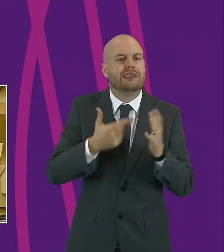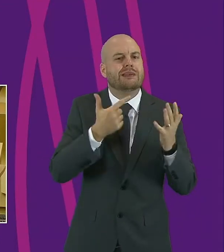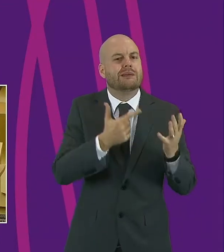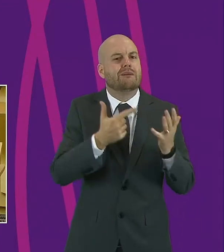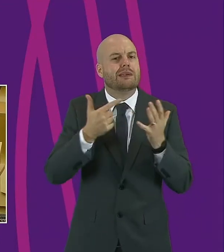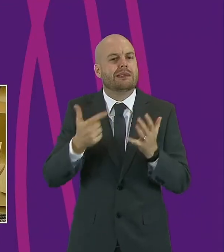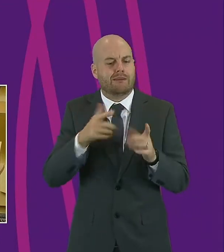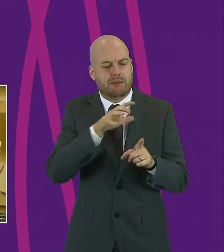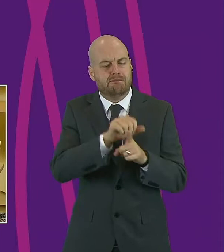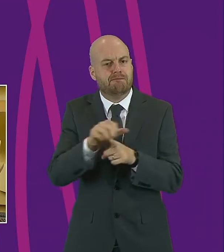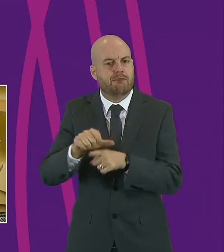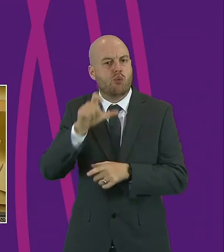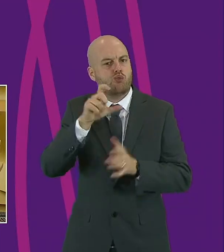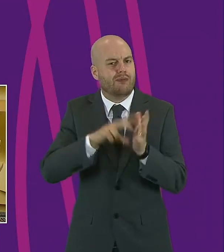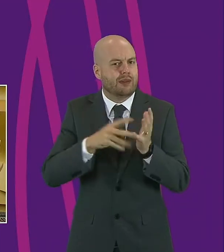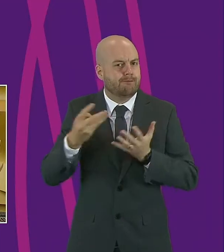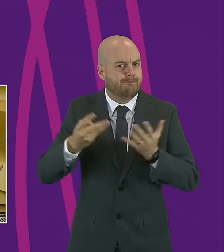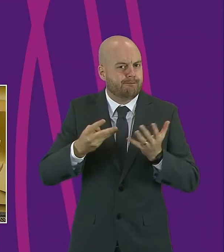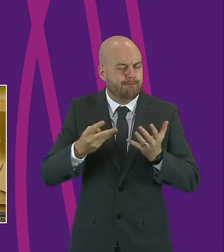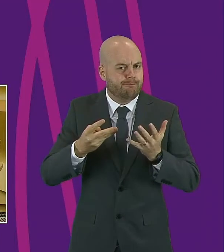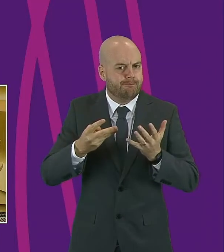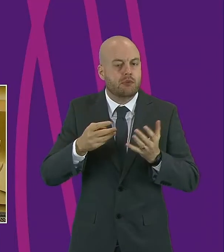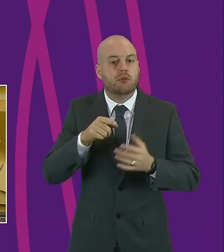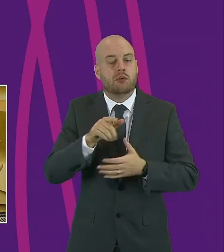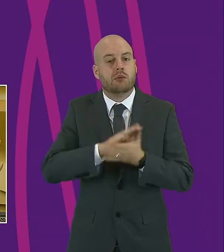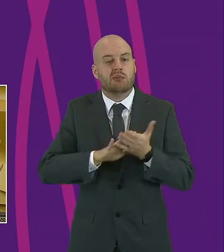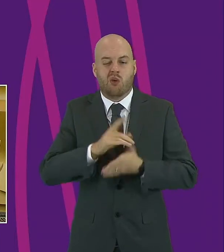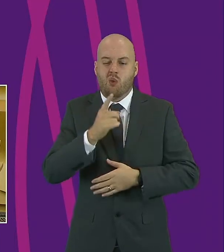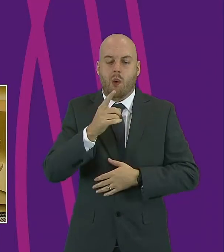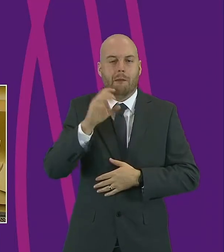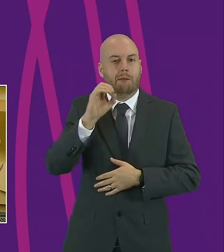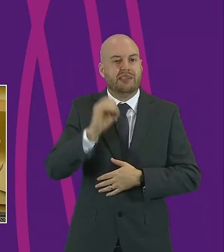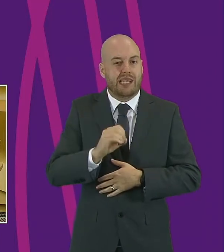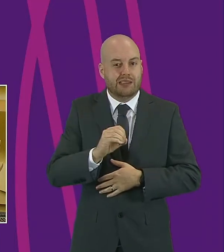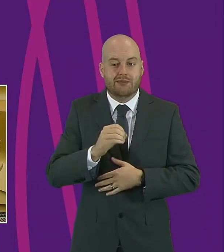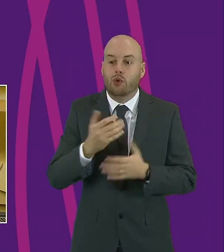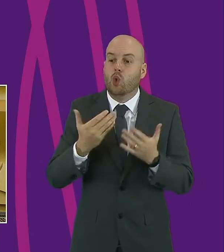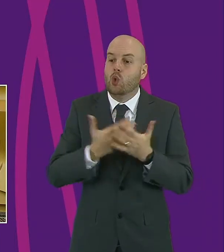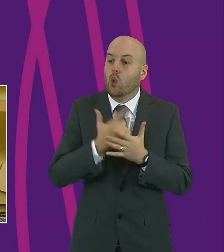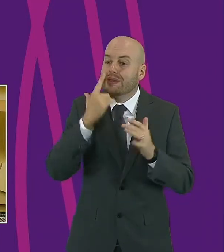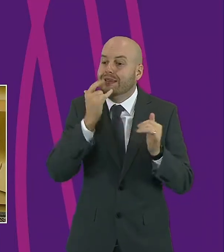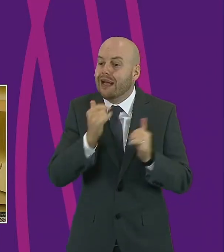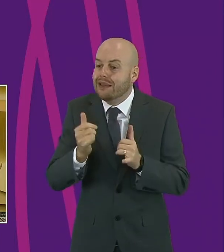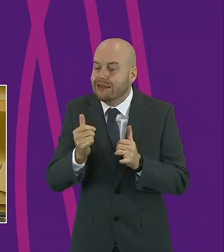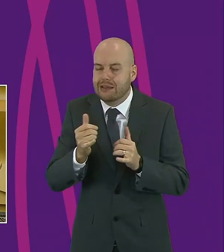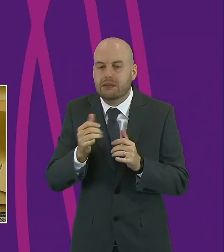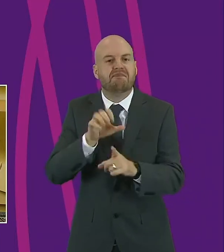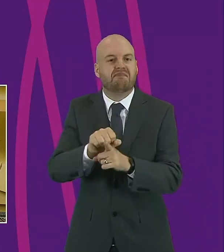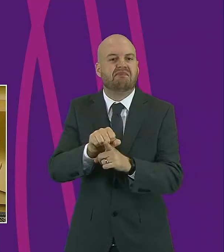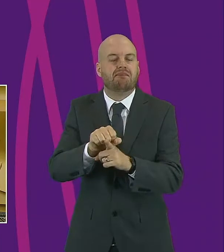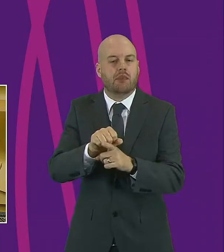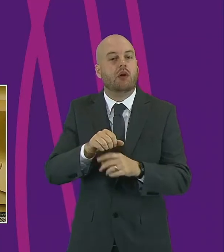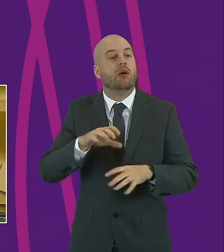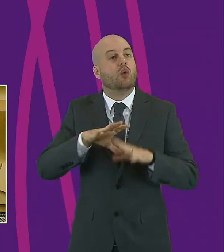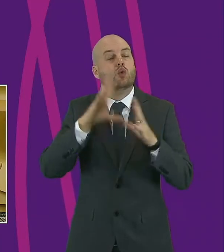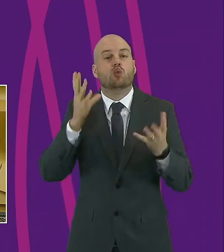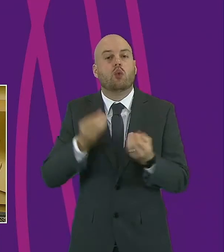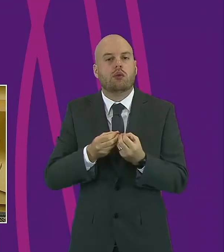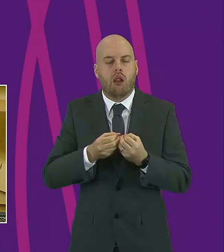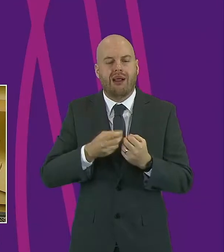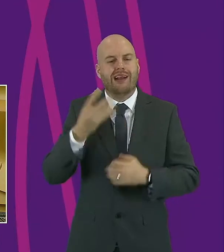of COVID have been confirmed. That represents 1% of those newly tested yesterday and takes the total number now to